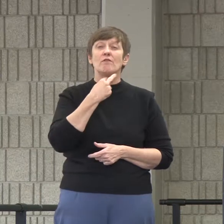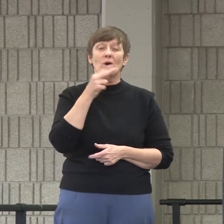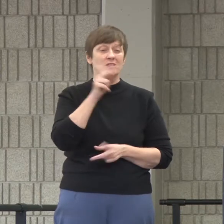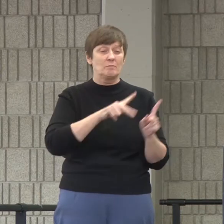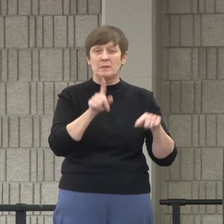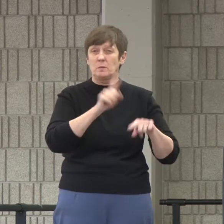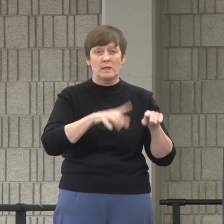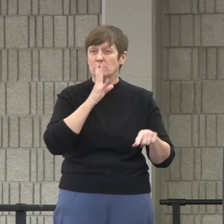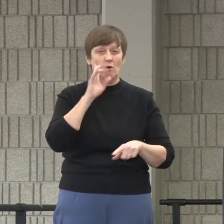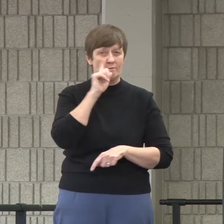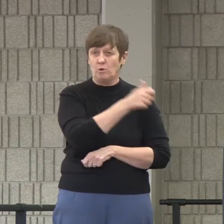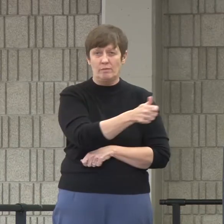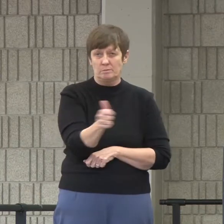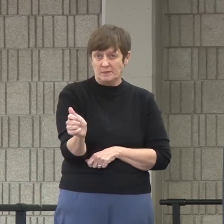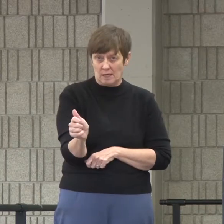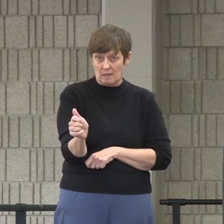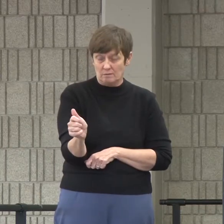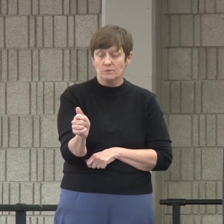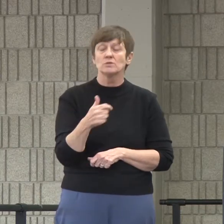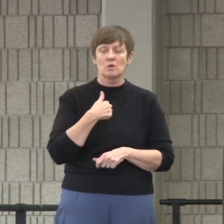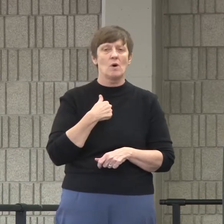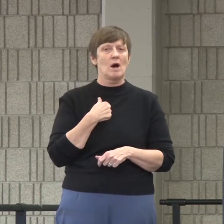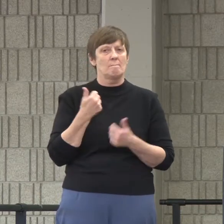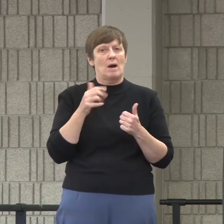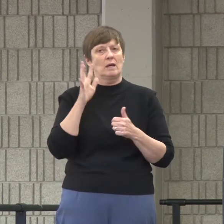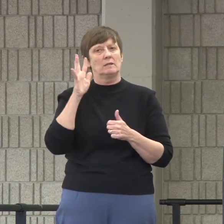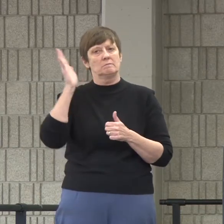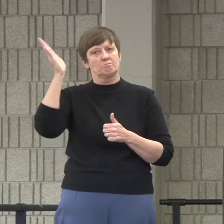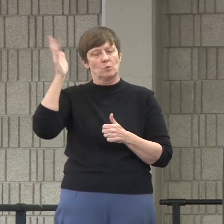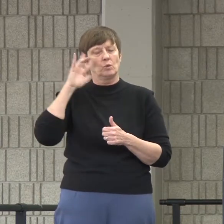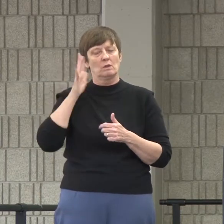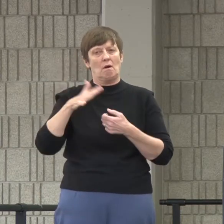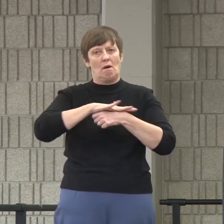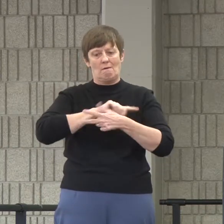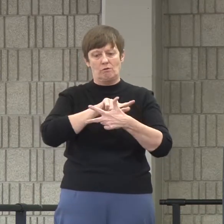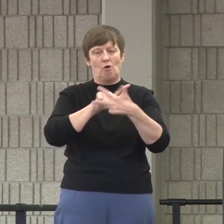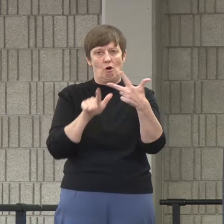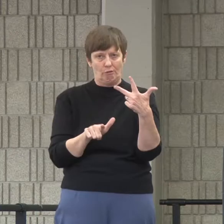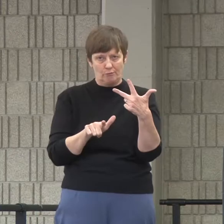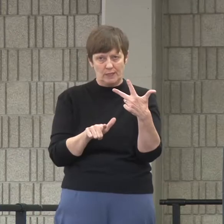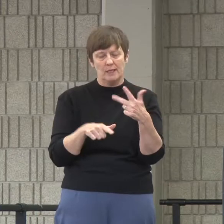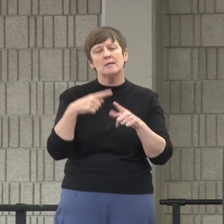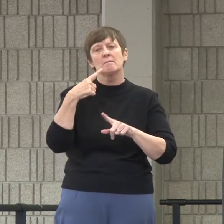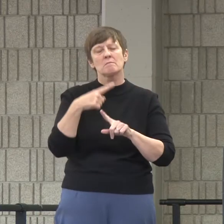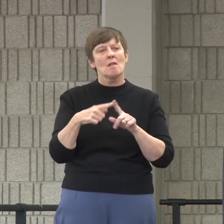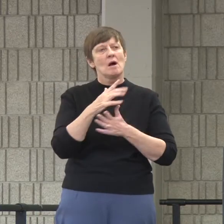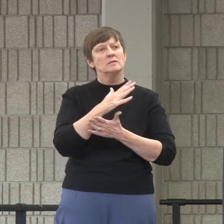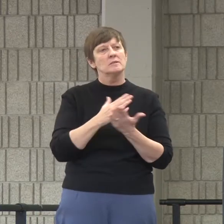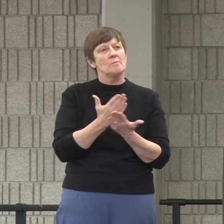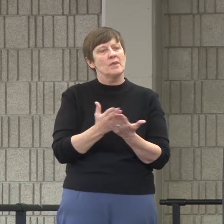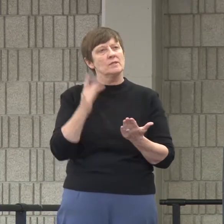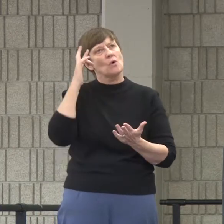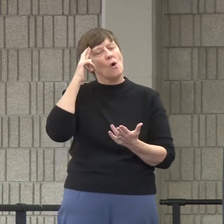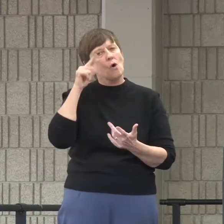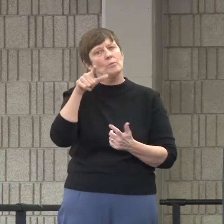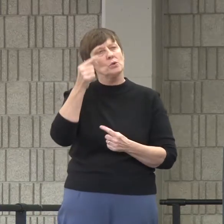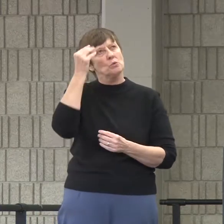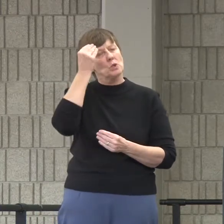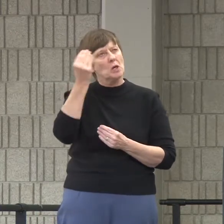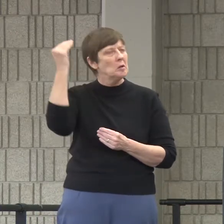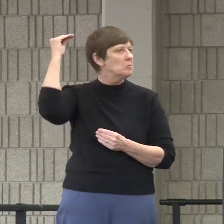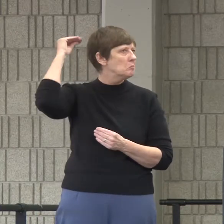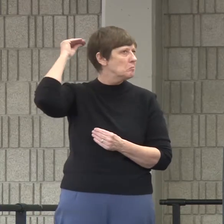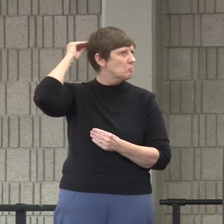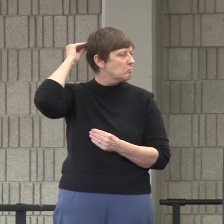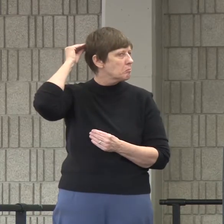my talk, I will attempt to cover all 3. And I'll also present some takeaways that I hope we all will leave